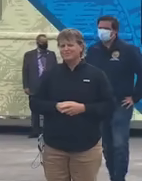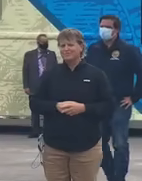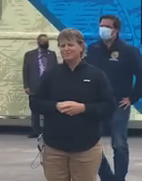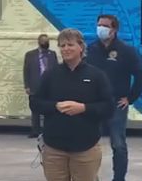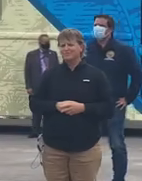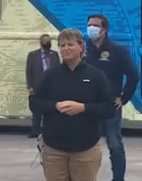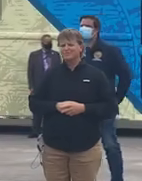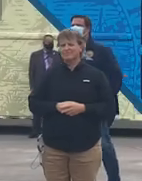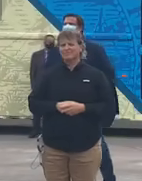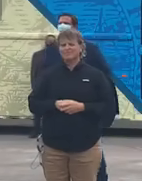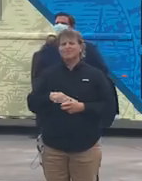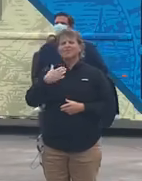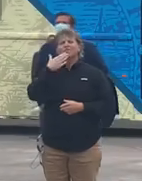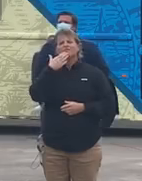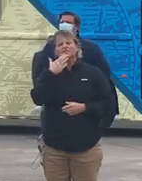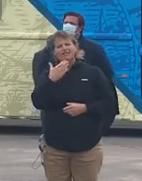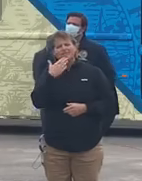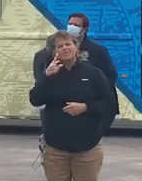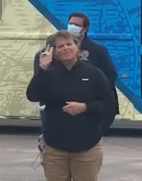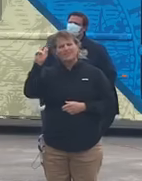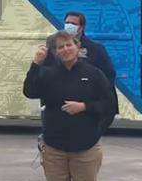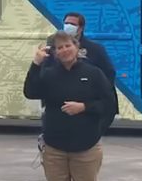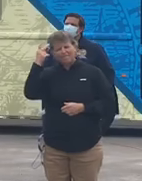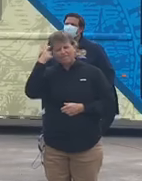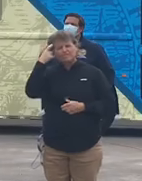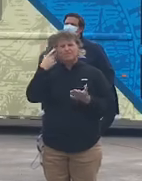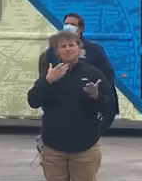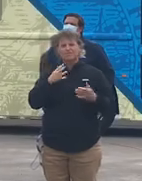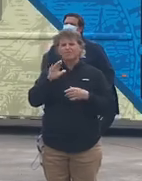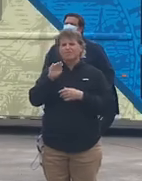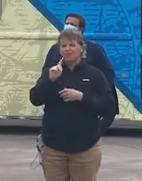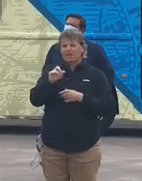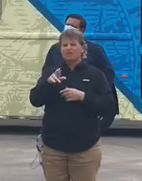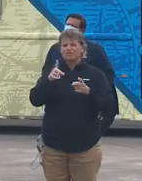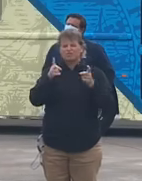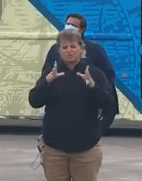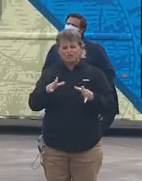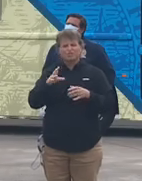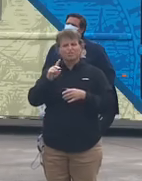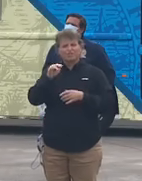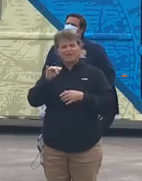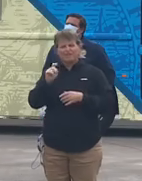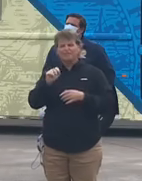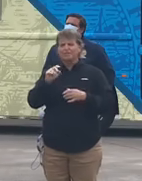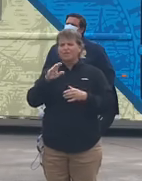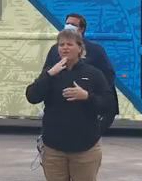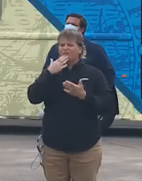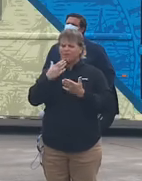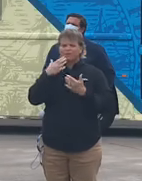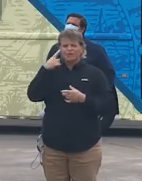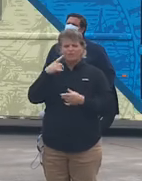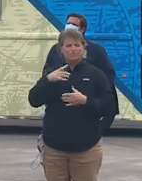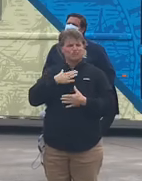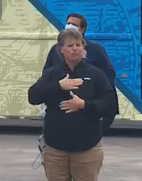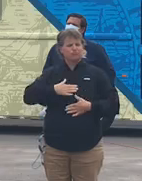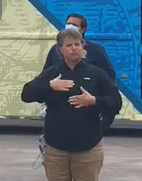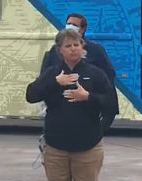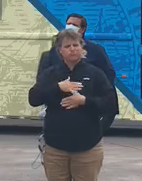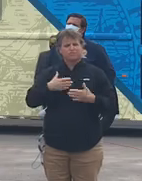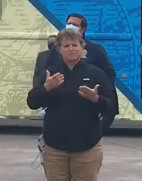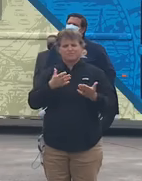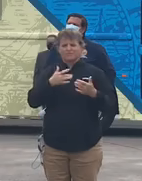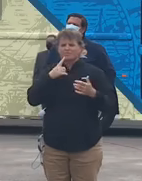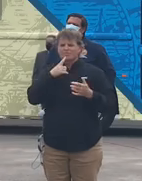Thank you, Governor DeSantis, Lieutenant Governor Nunes, Director Moskowitz, and Mayor Jimenez. First, I'd like to express my sympathy to